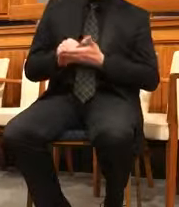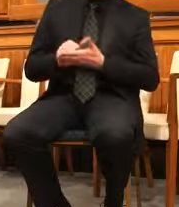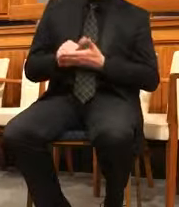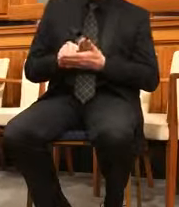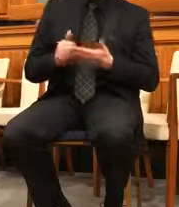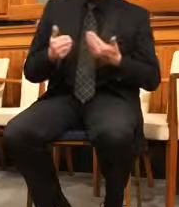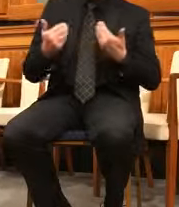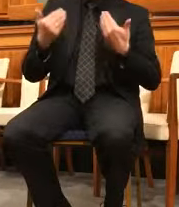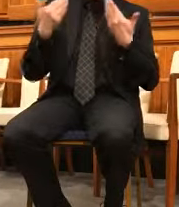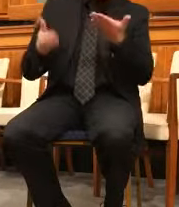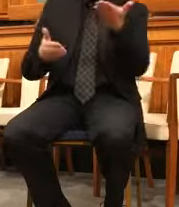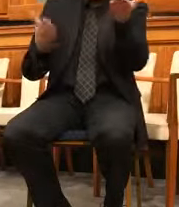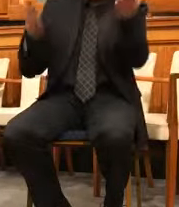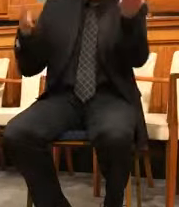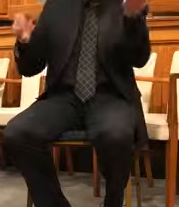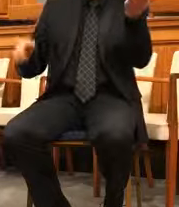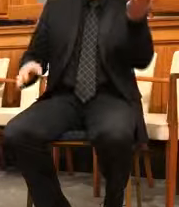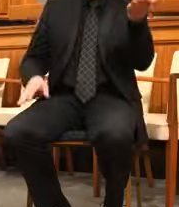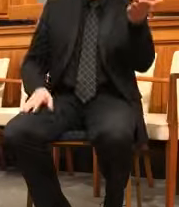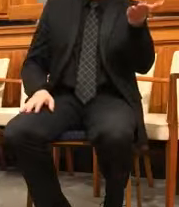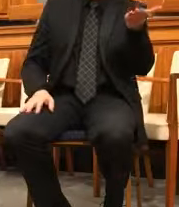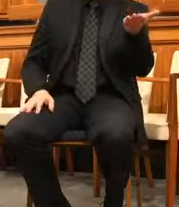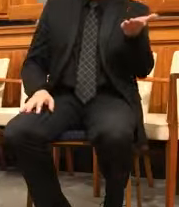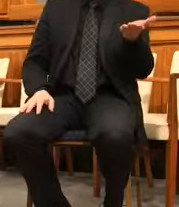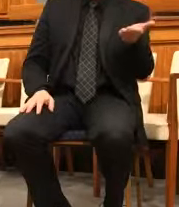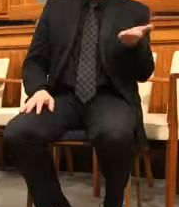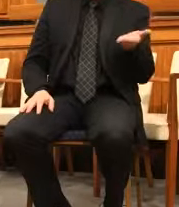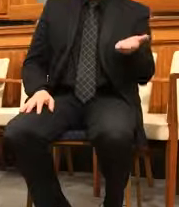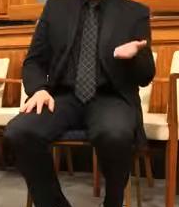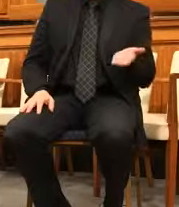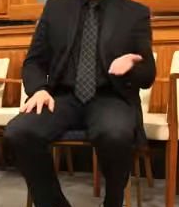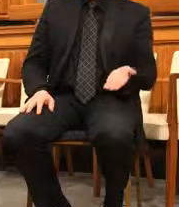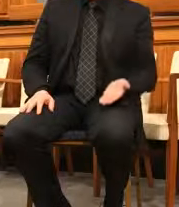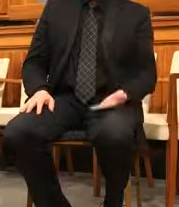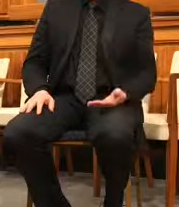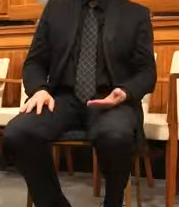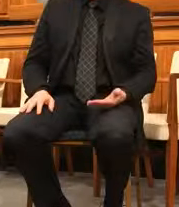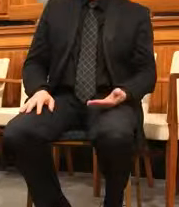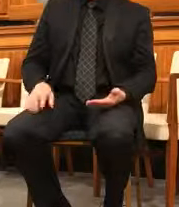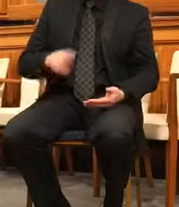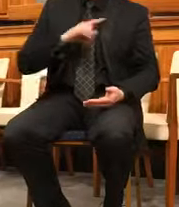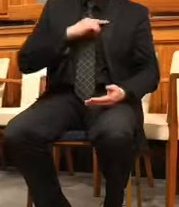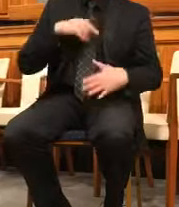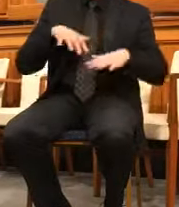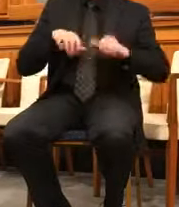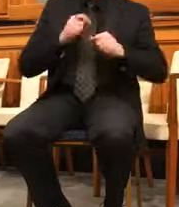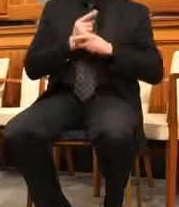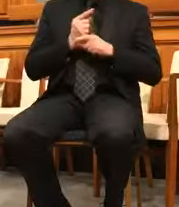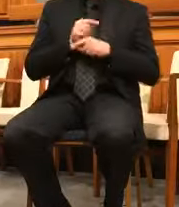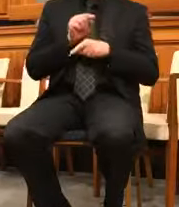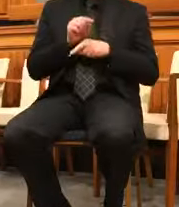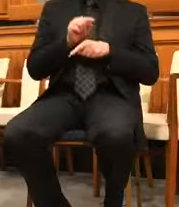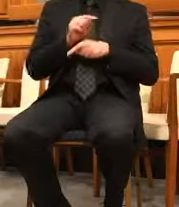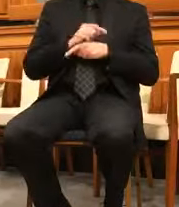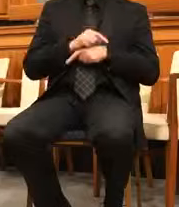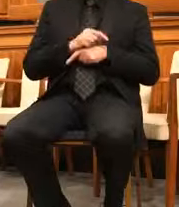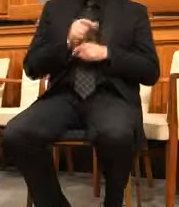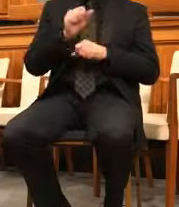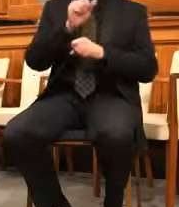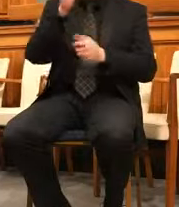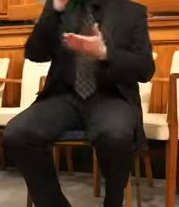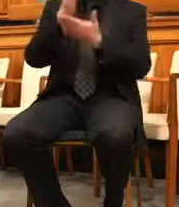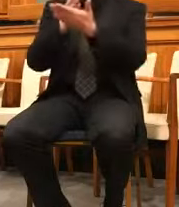us from God. So I start with that, because it is so widespread. And I hope nobody here